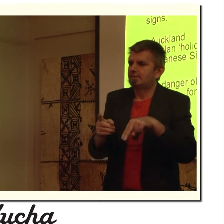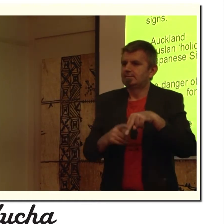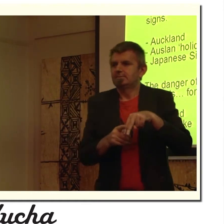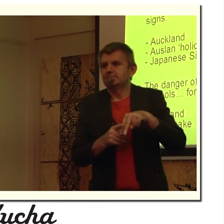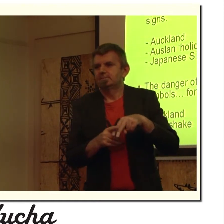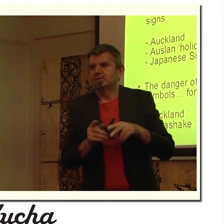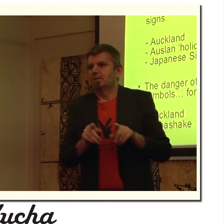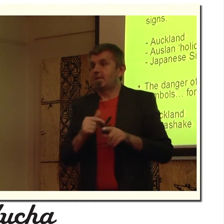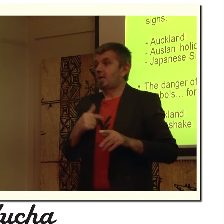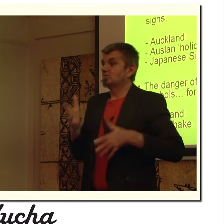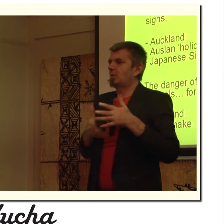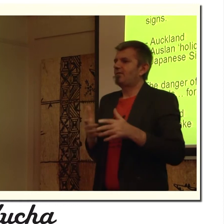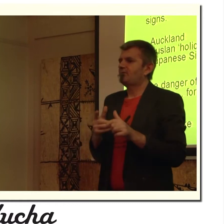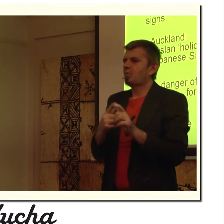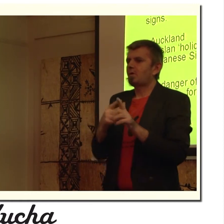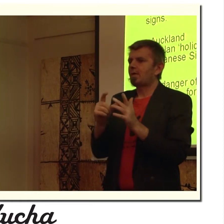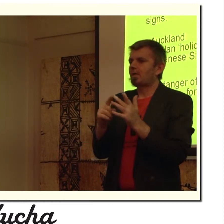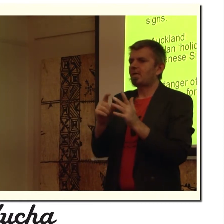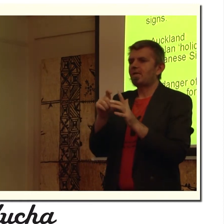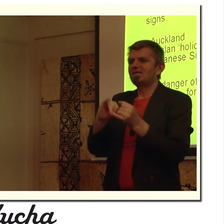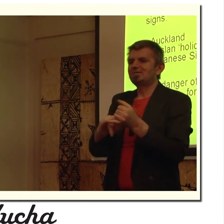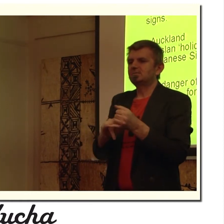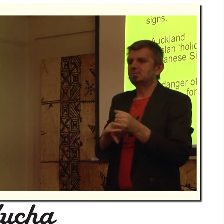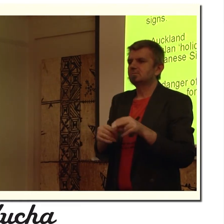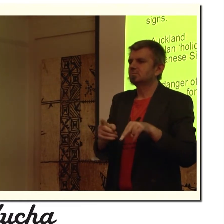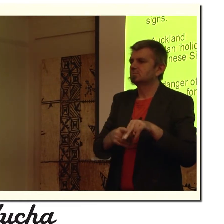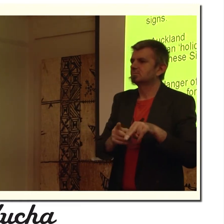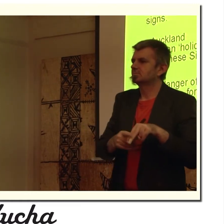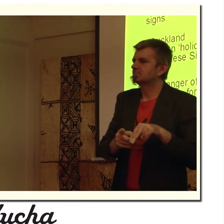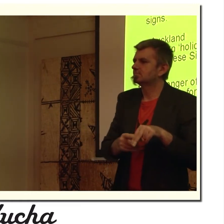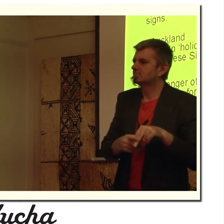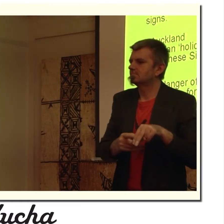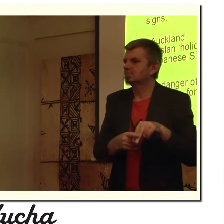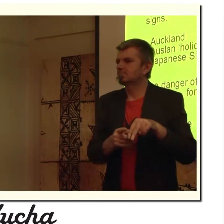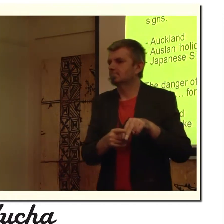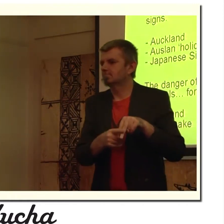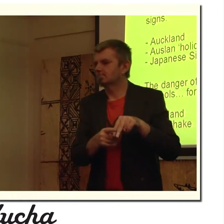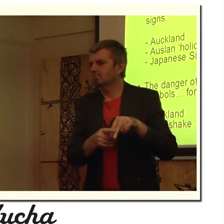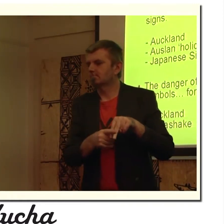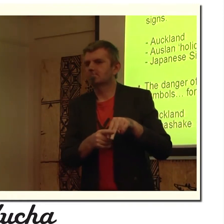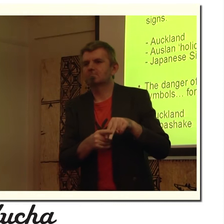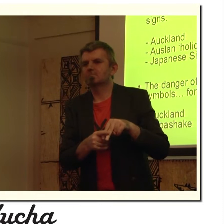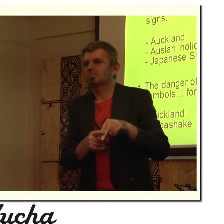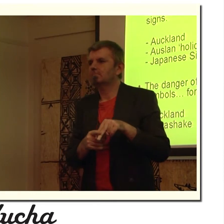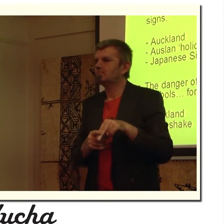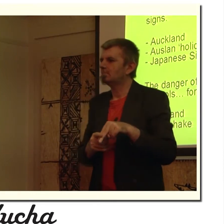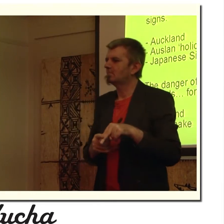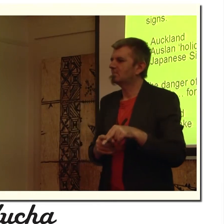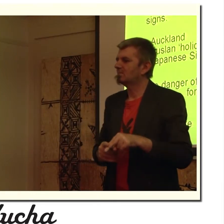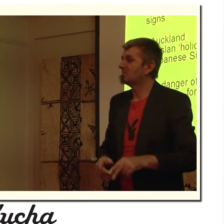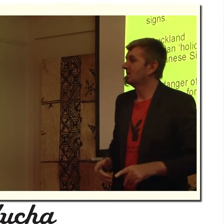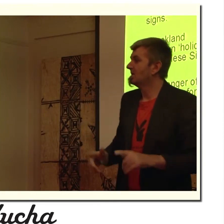community. Well, first one, this sign here, it's the sign for AIDS.